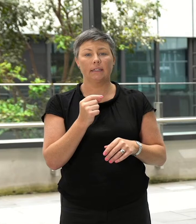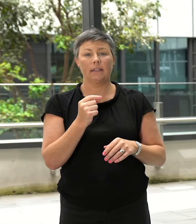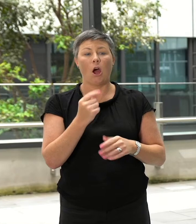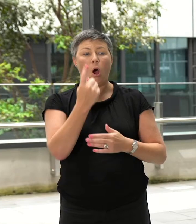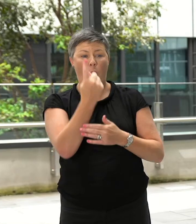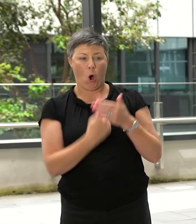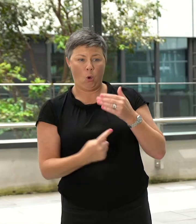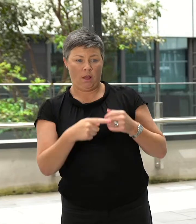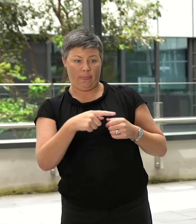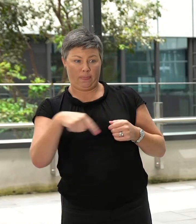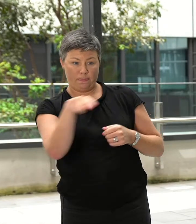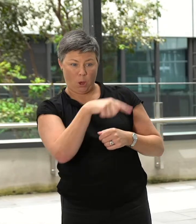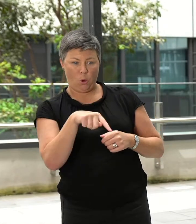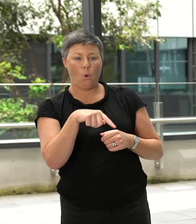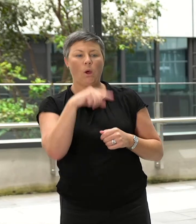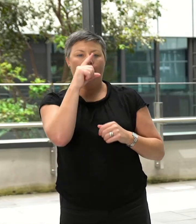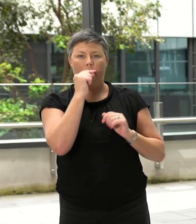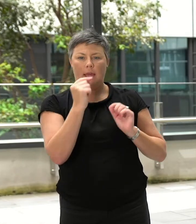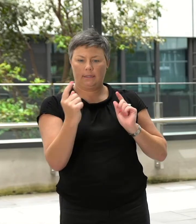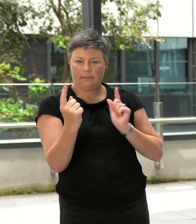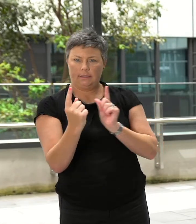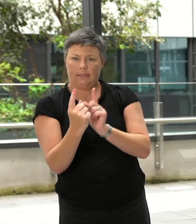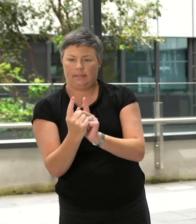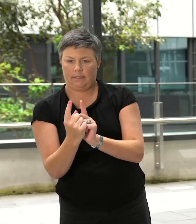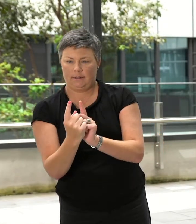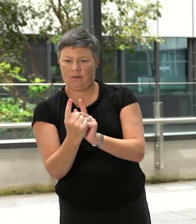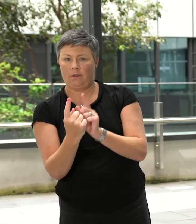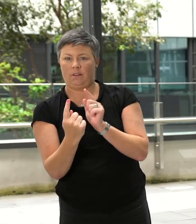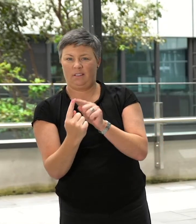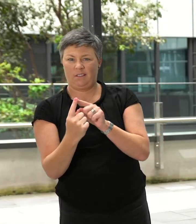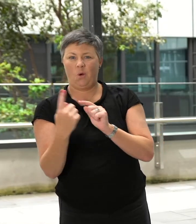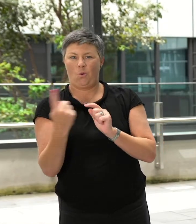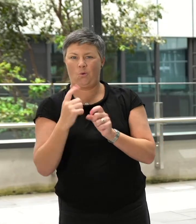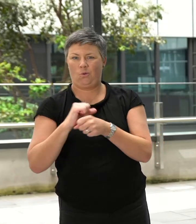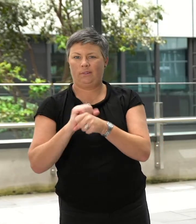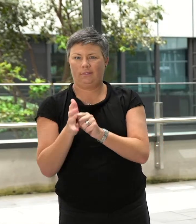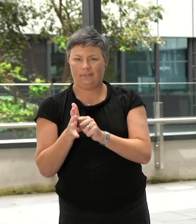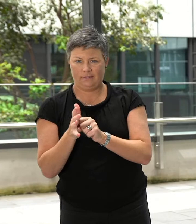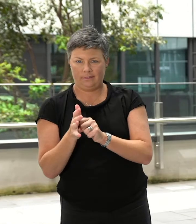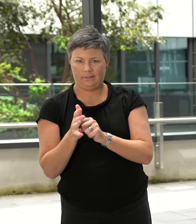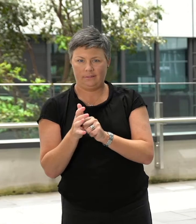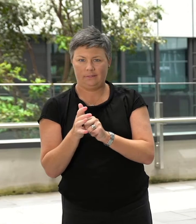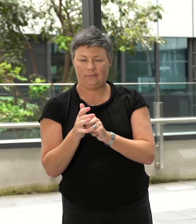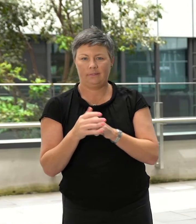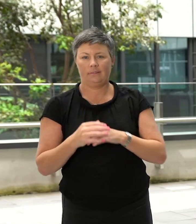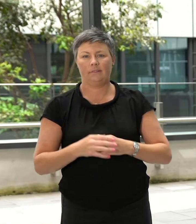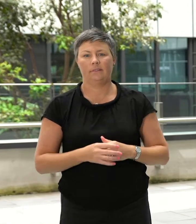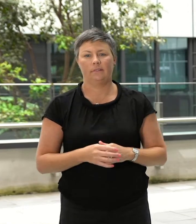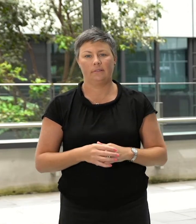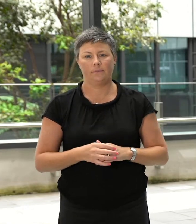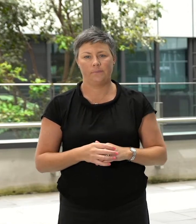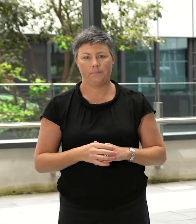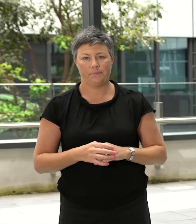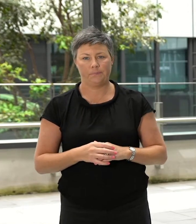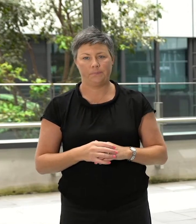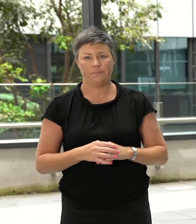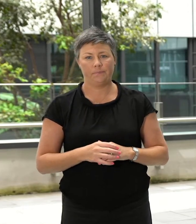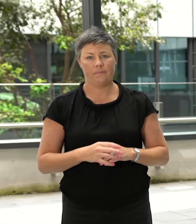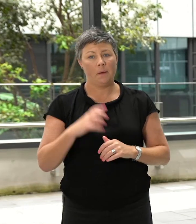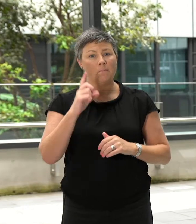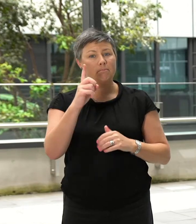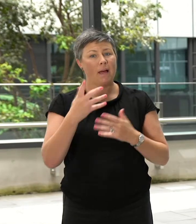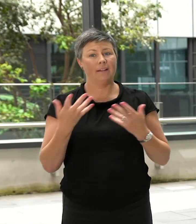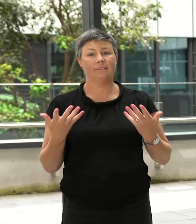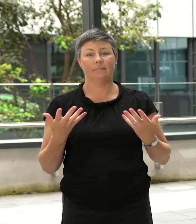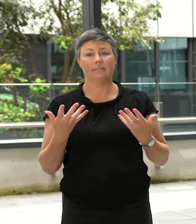be the ones working with COVID patients. But at the moment, if we were to take that approach, half of everyone who works with COVID